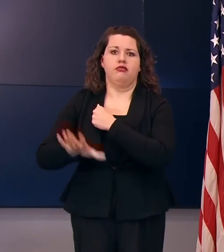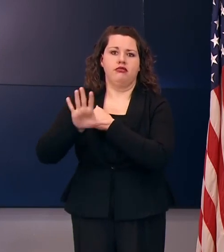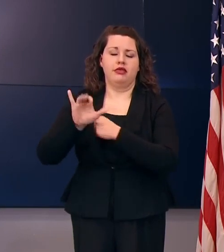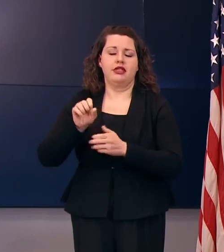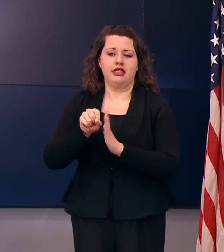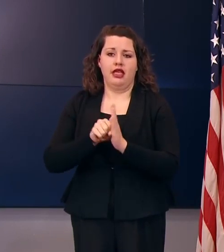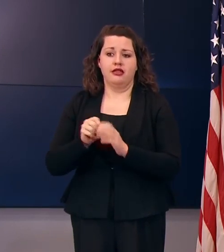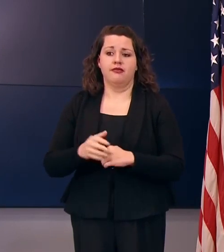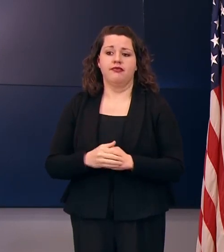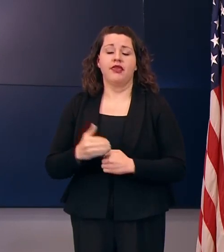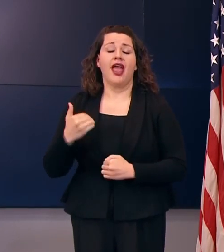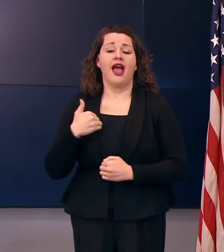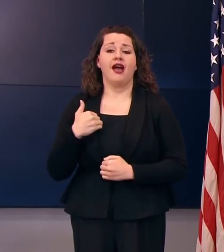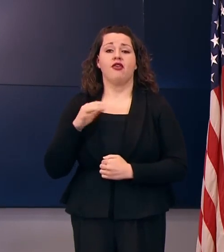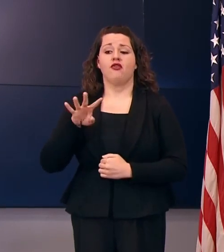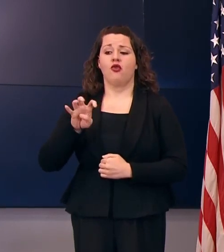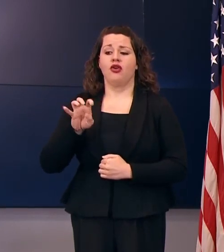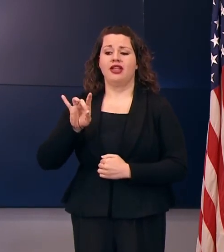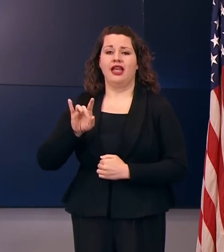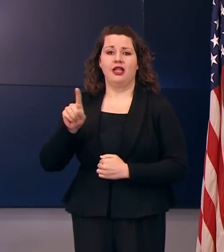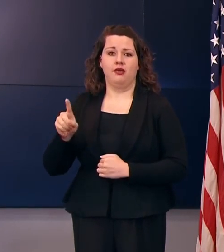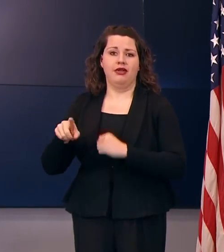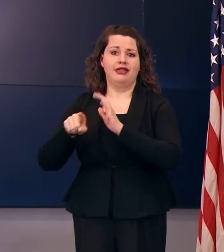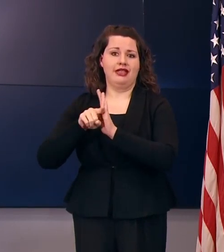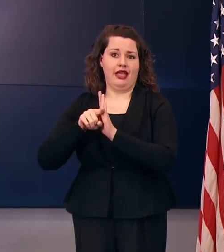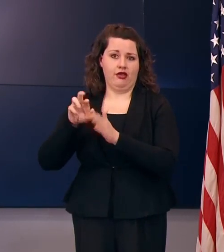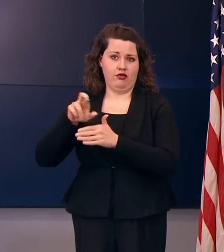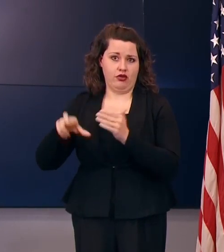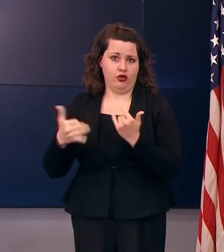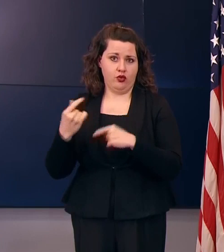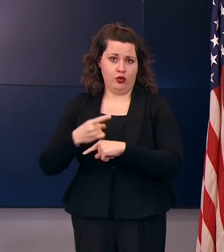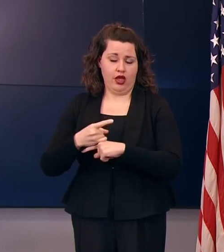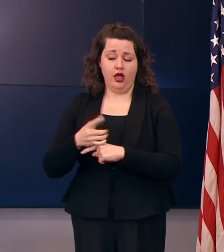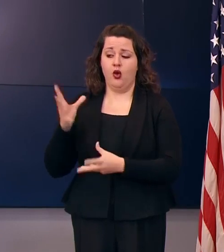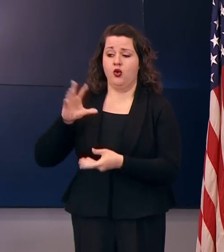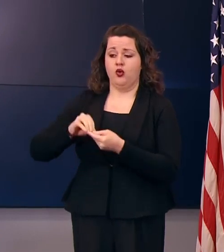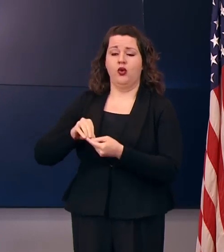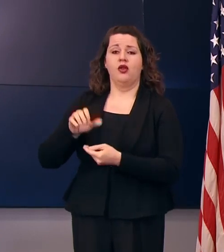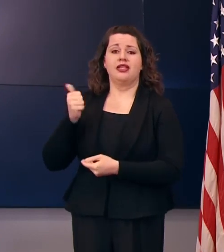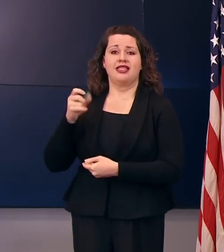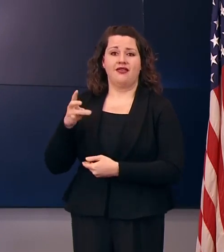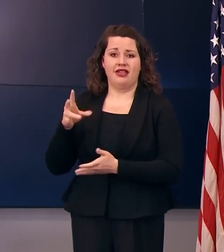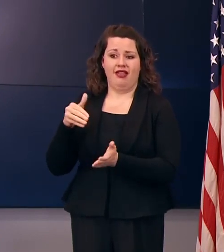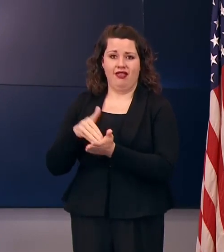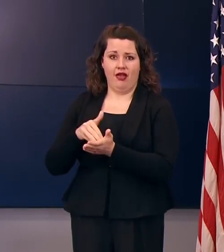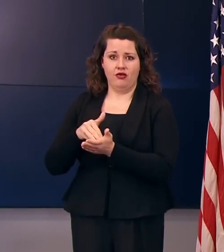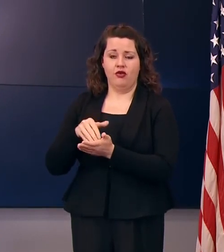have 481 negative cases today for a total of